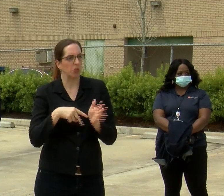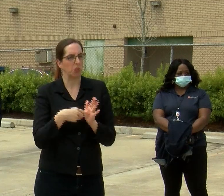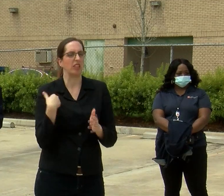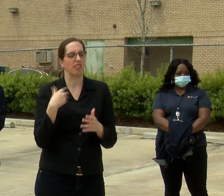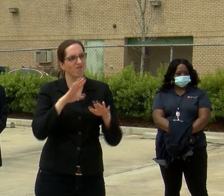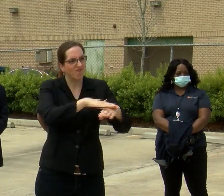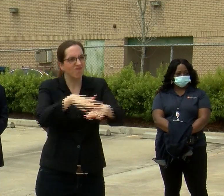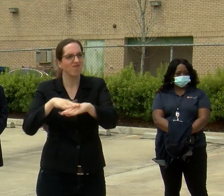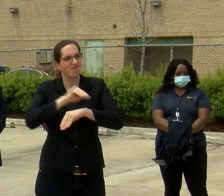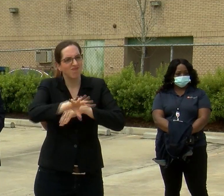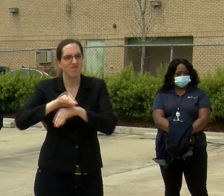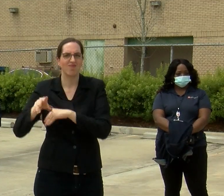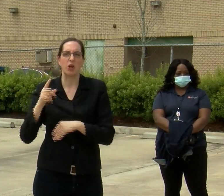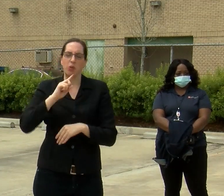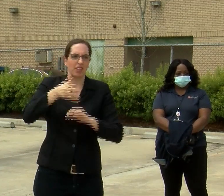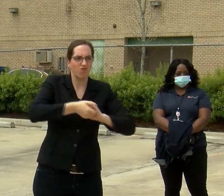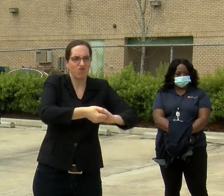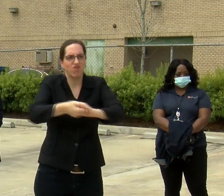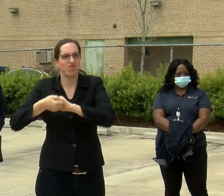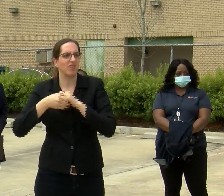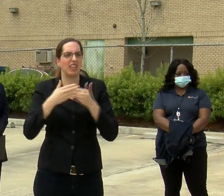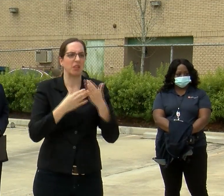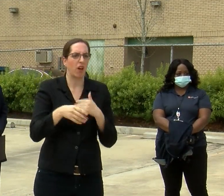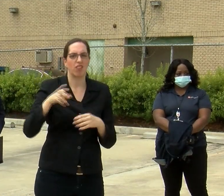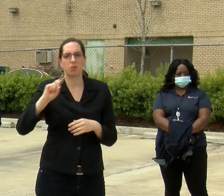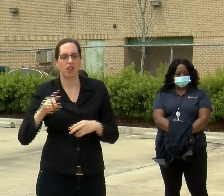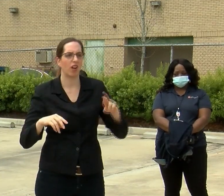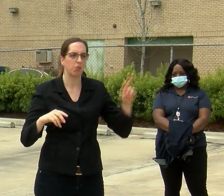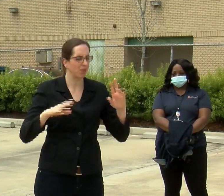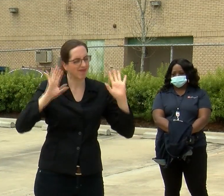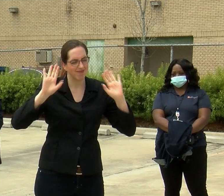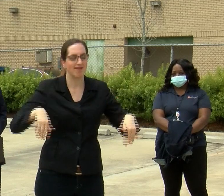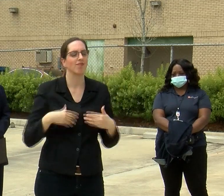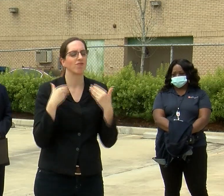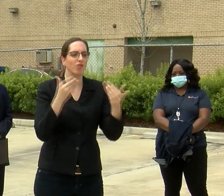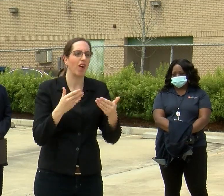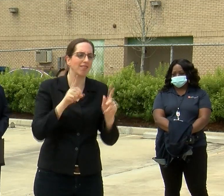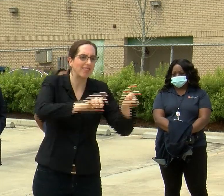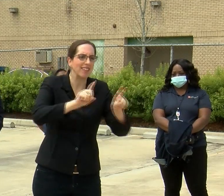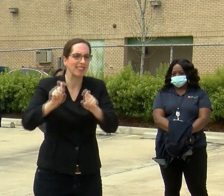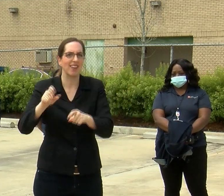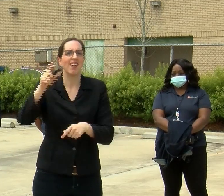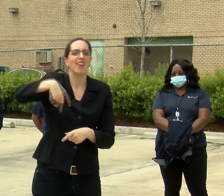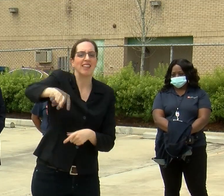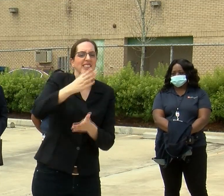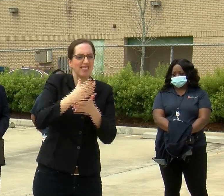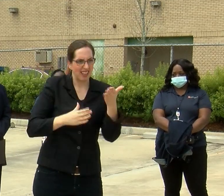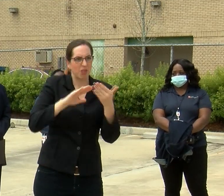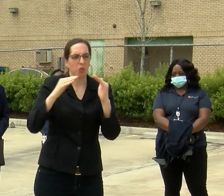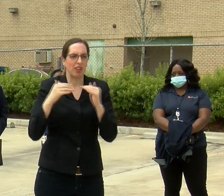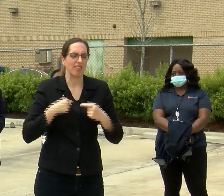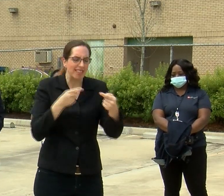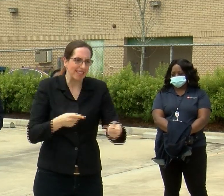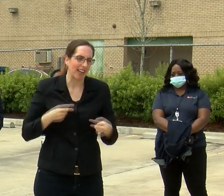government. It ought to be a bipartisan effort to get testing done and in neighborhoods that have more difficulty getting tests